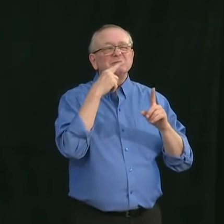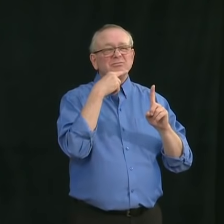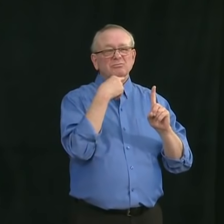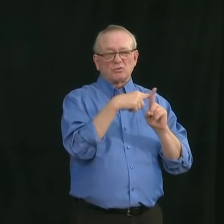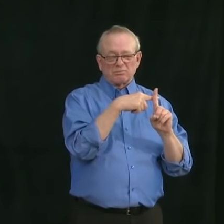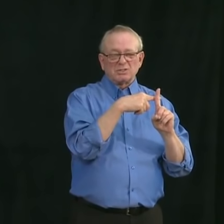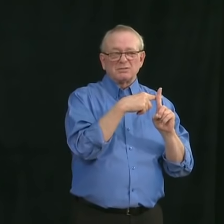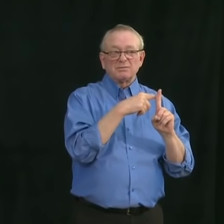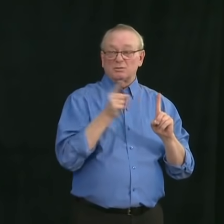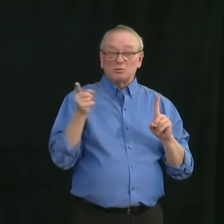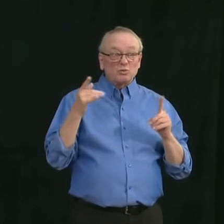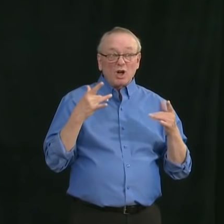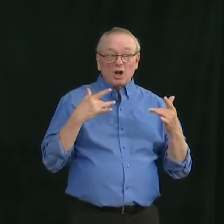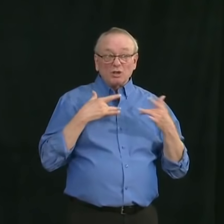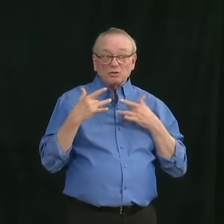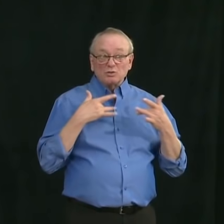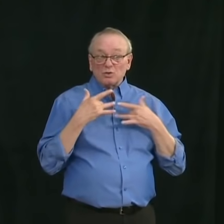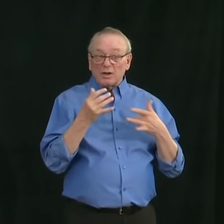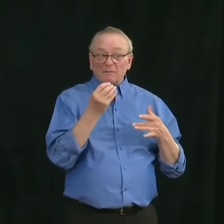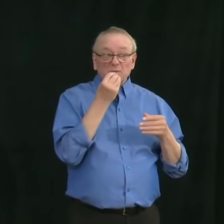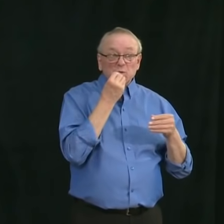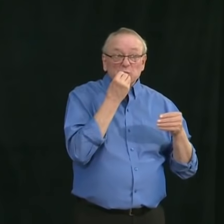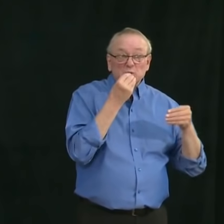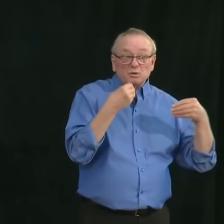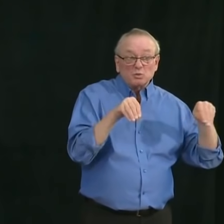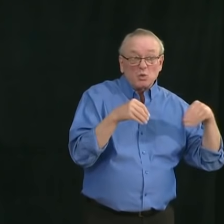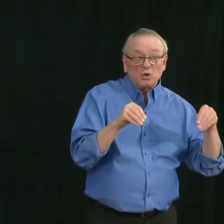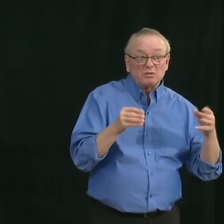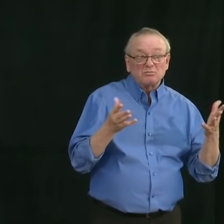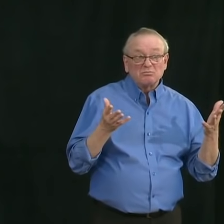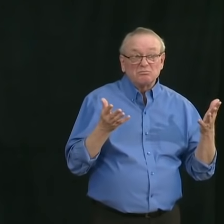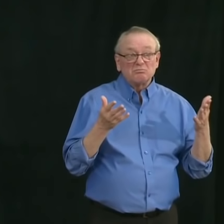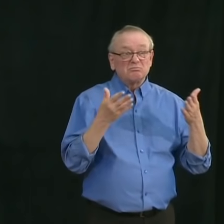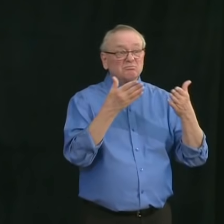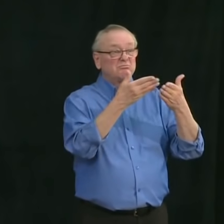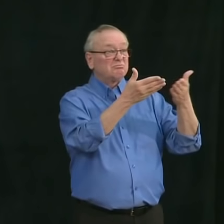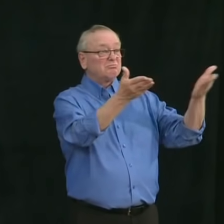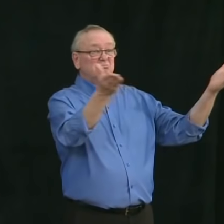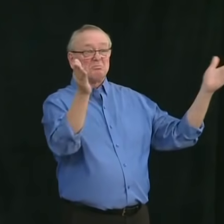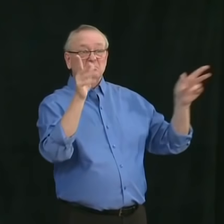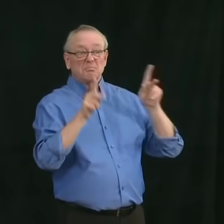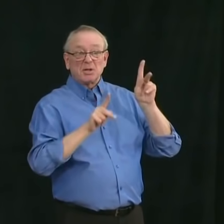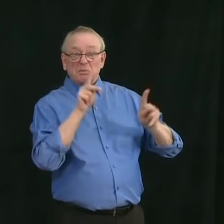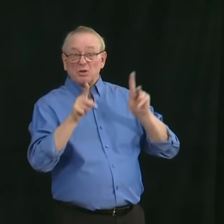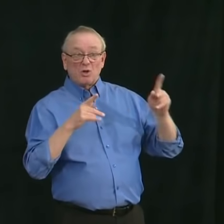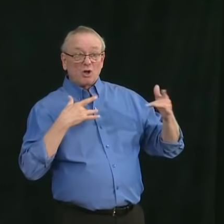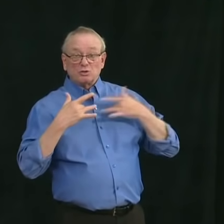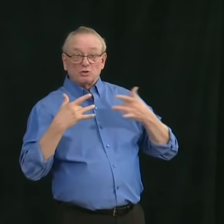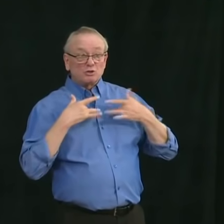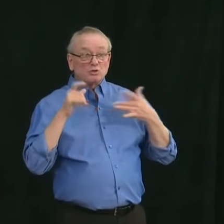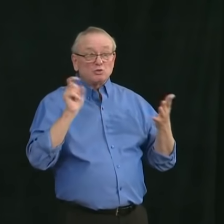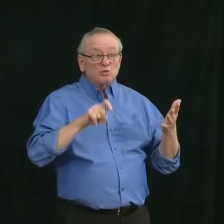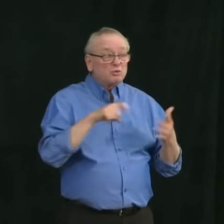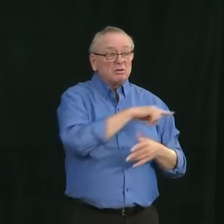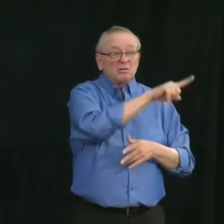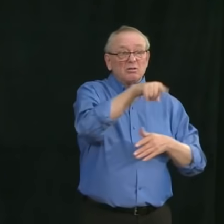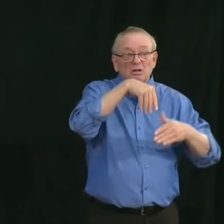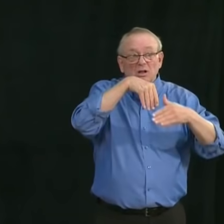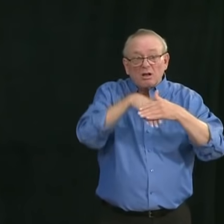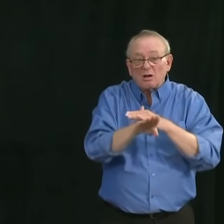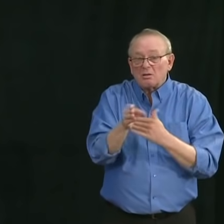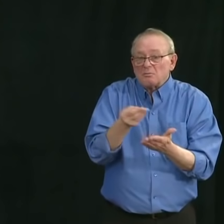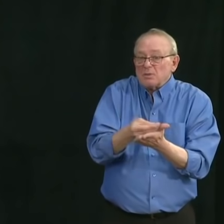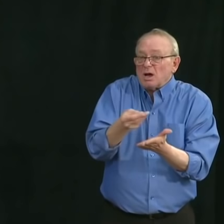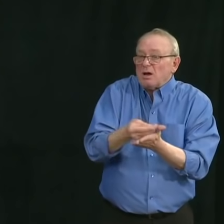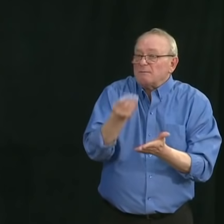and wondering if that should concern members of the public, especially if they need to go get groceries. So what I would say